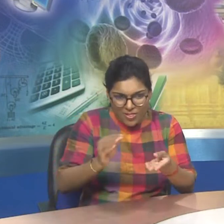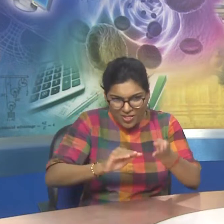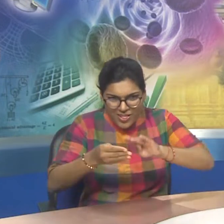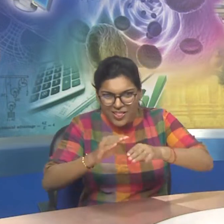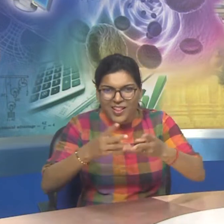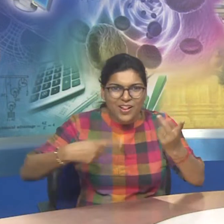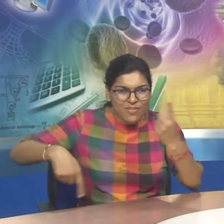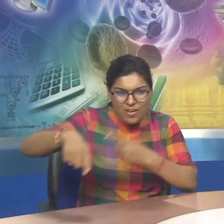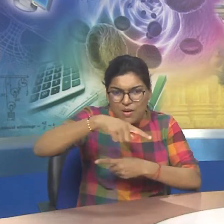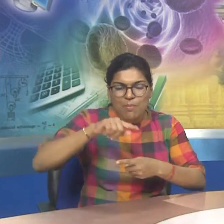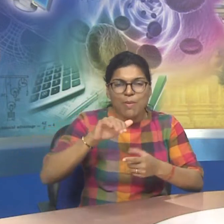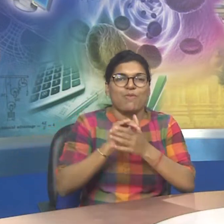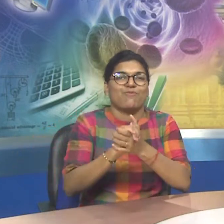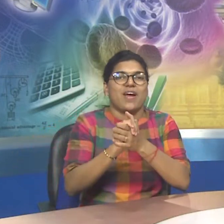friends.